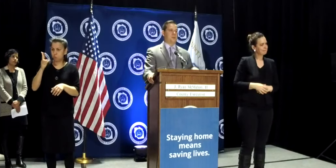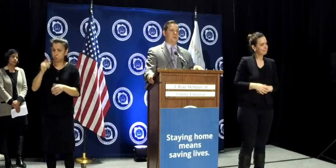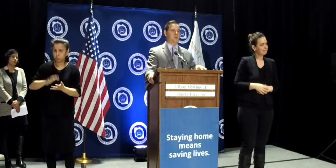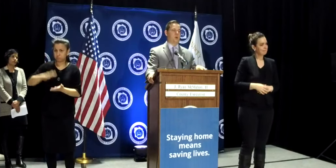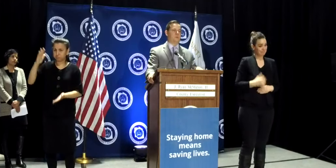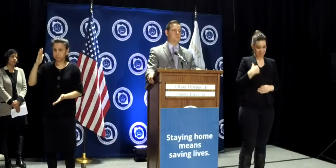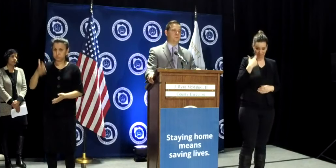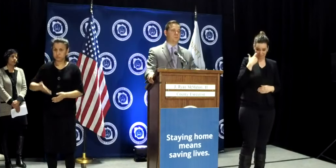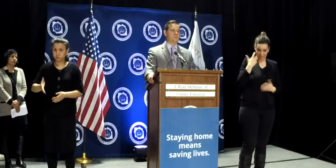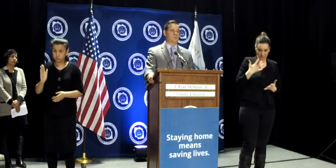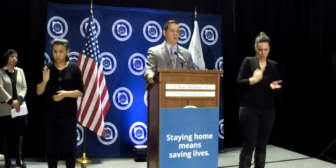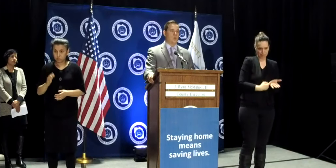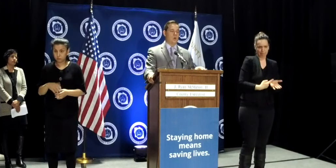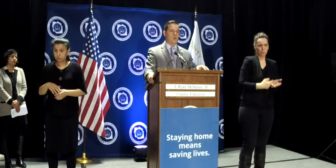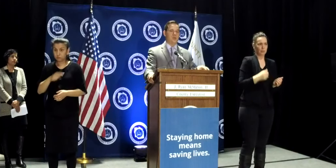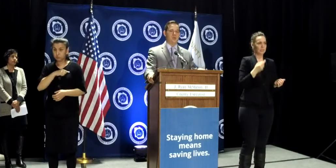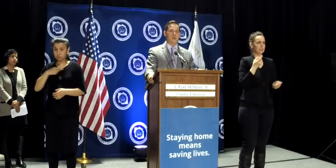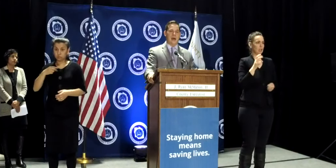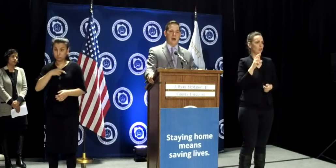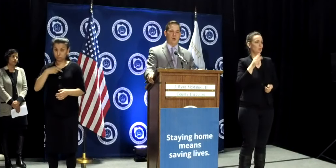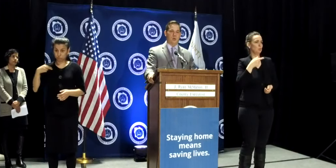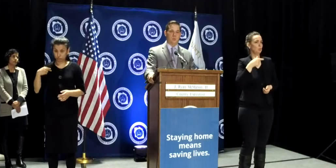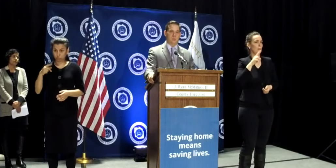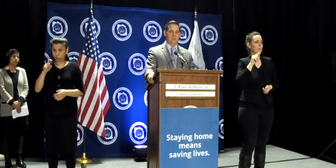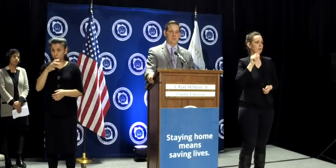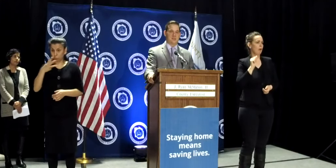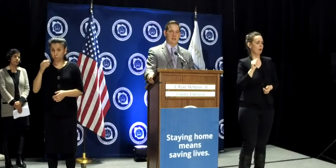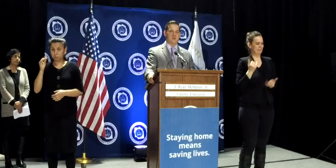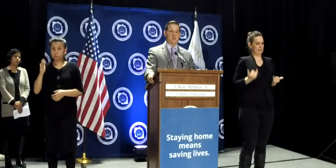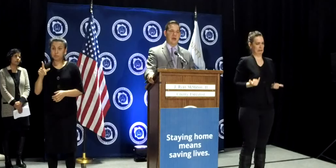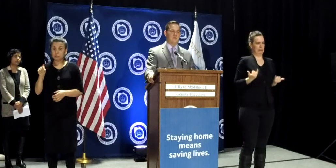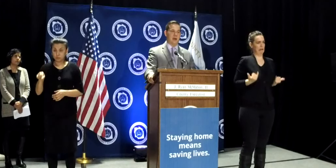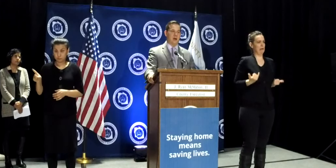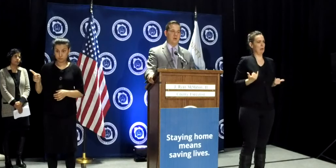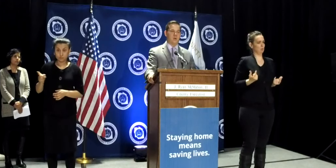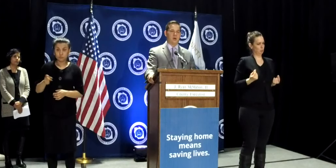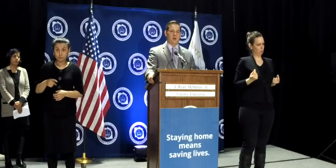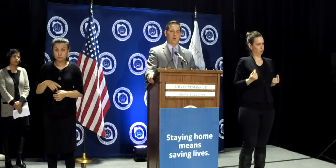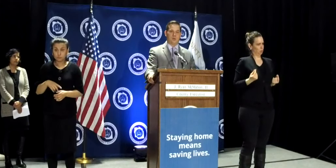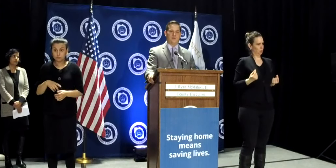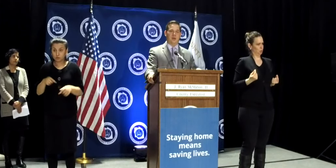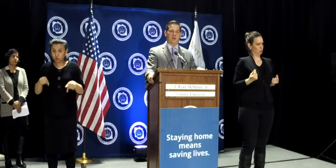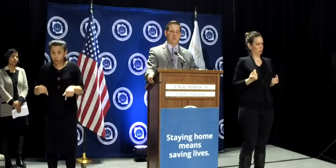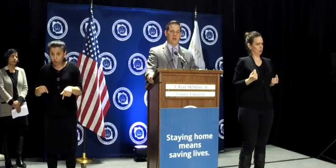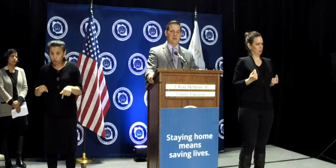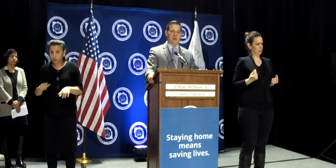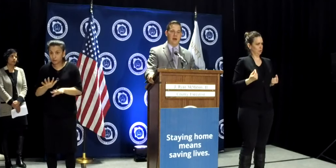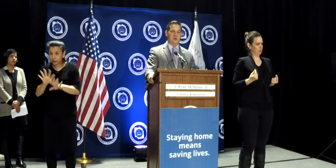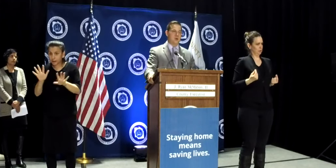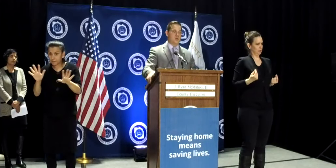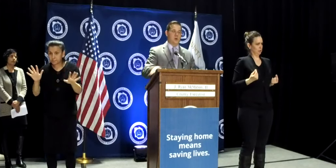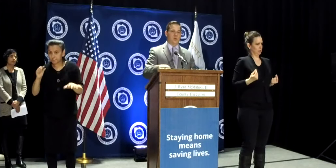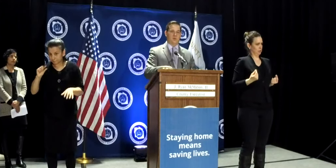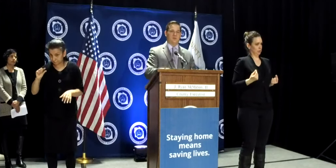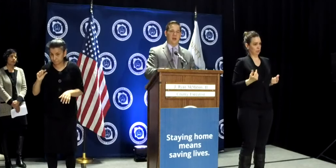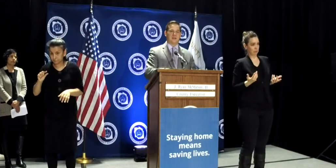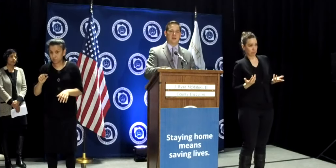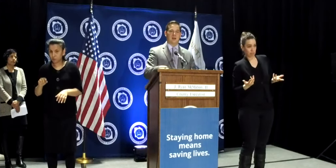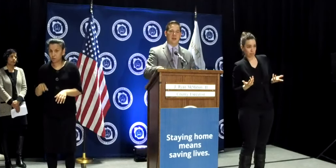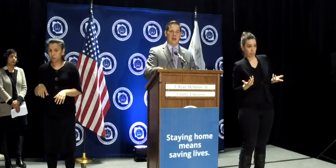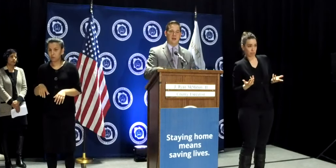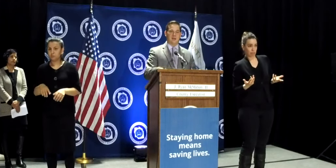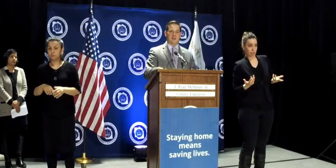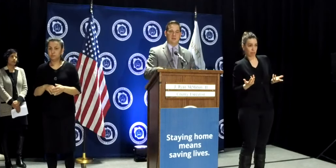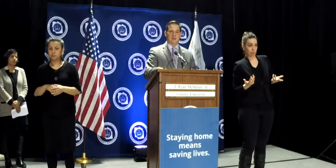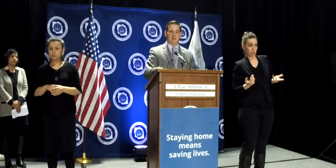Gupta brought up this point. What we do now, the success we have now, or the failures we have now, will reflect